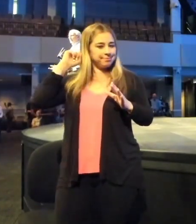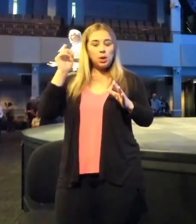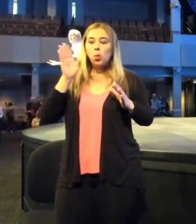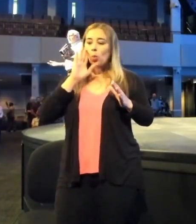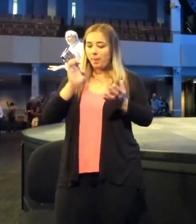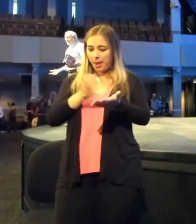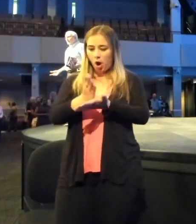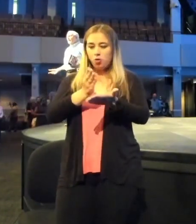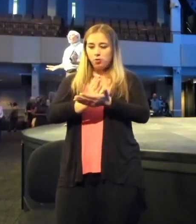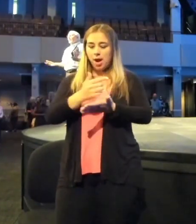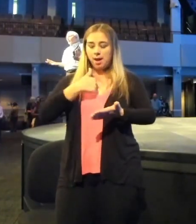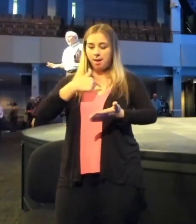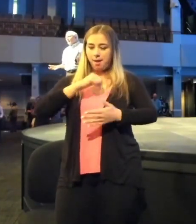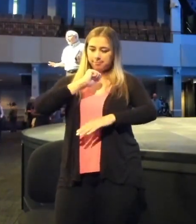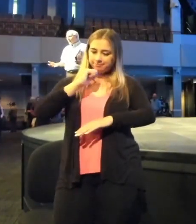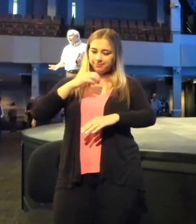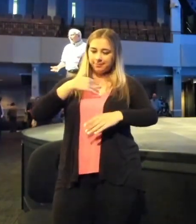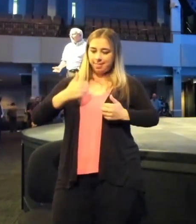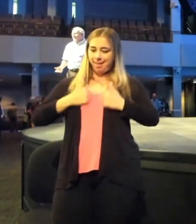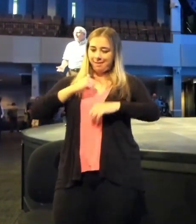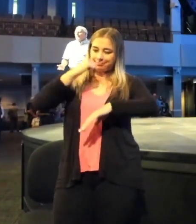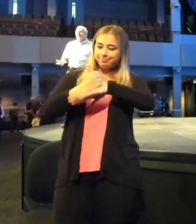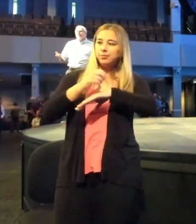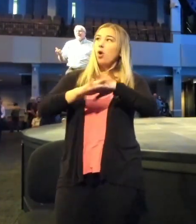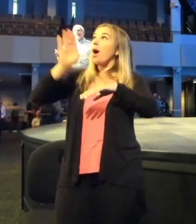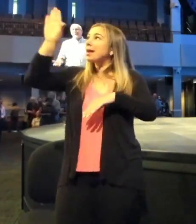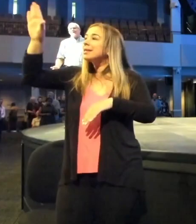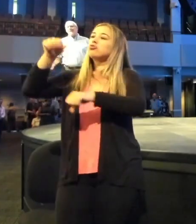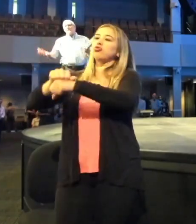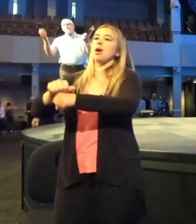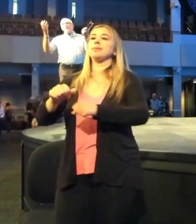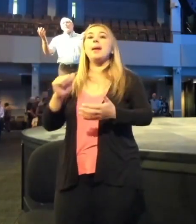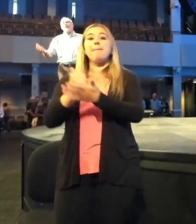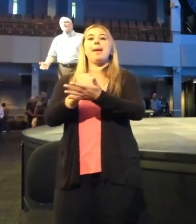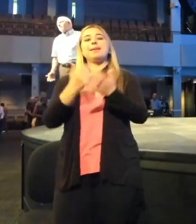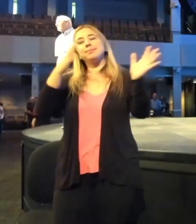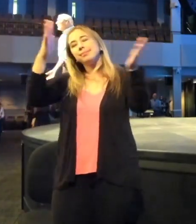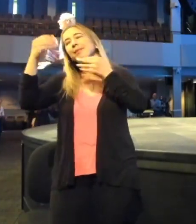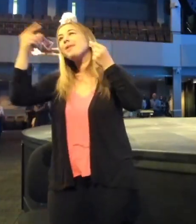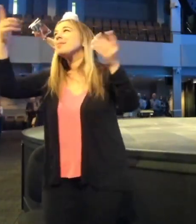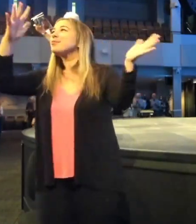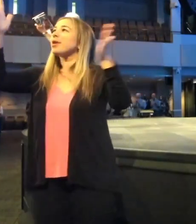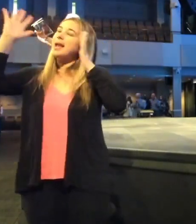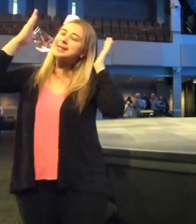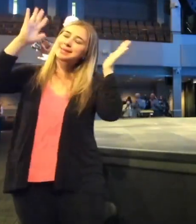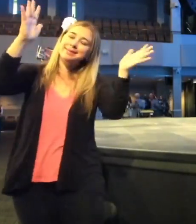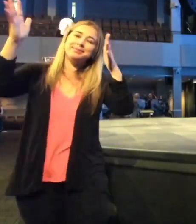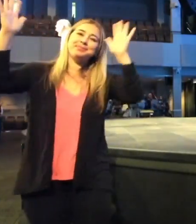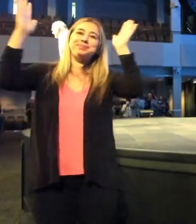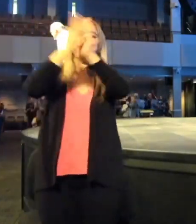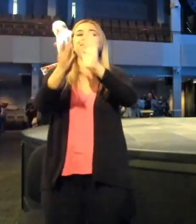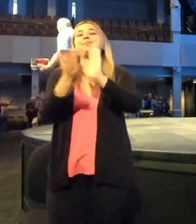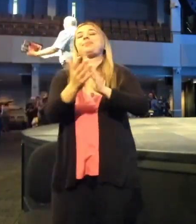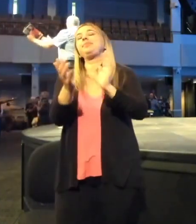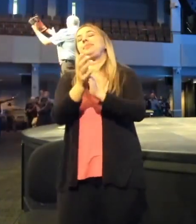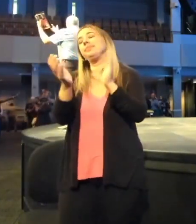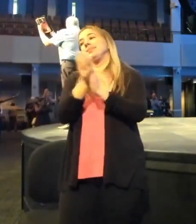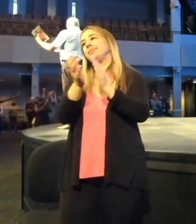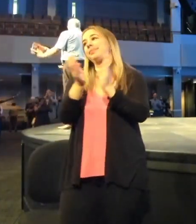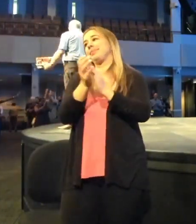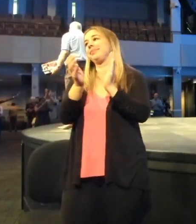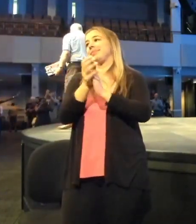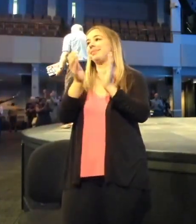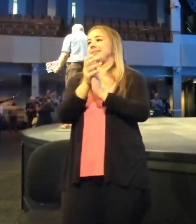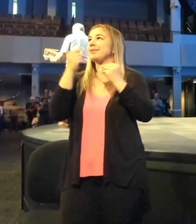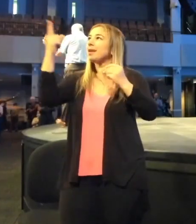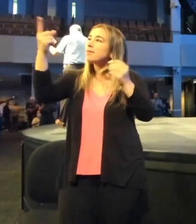house is built on the rock. Amen? Come on, let's give Him some more praise. Give Him your best praise this morning. Out of the depths of your heart,